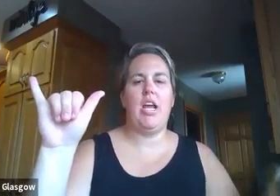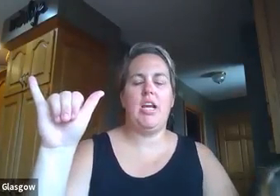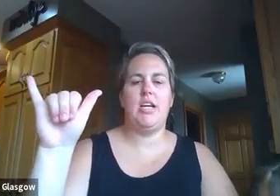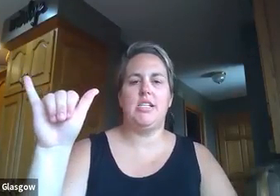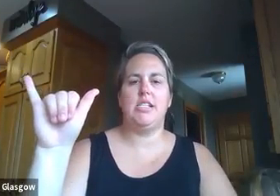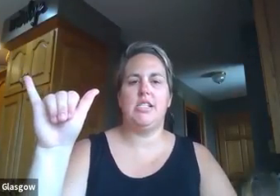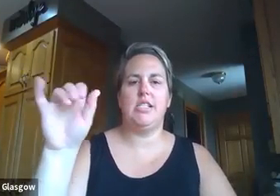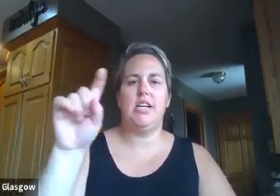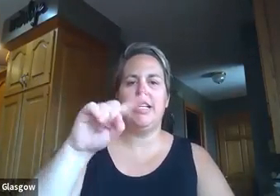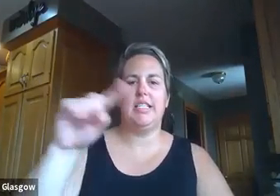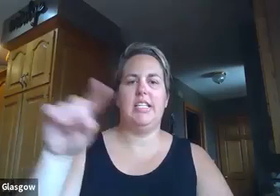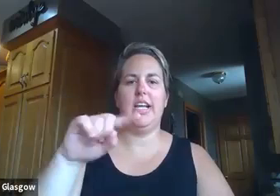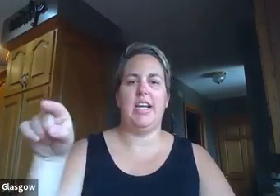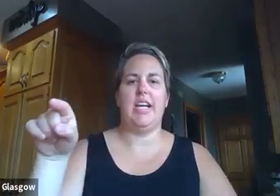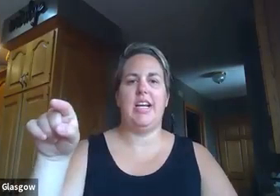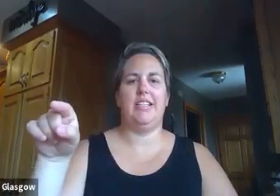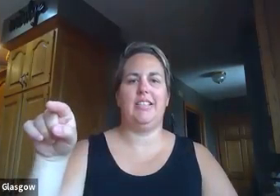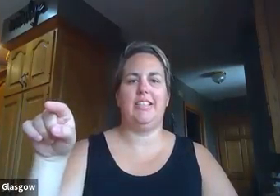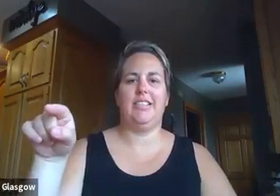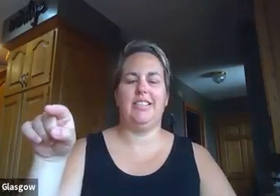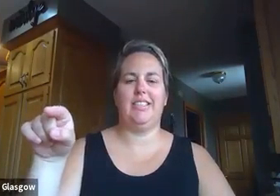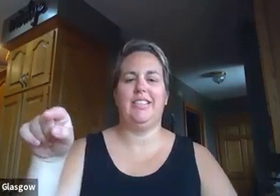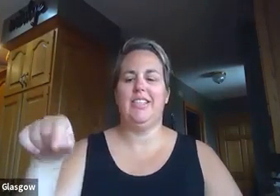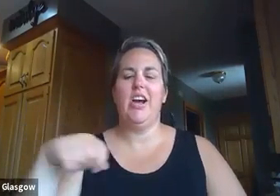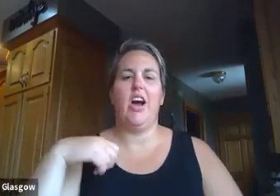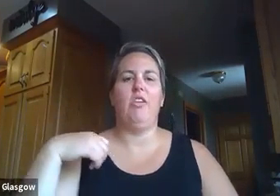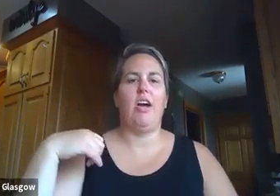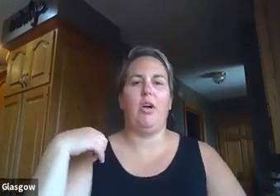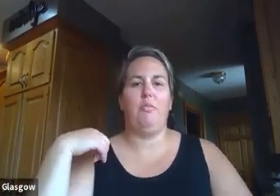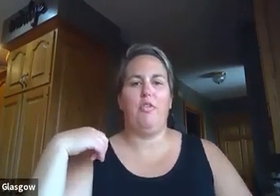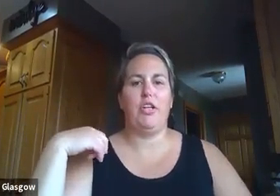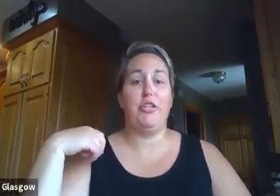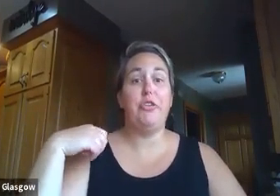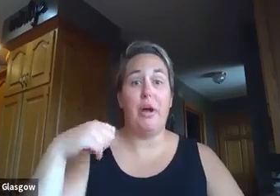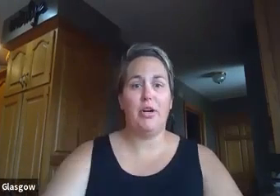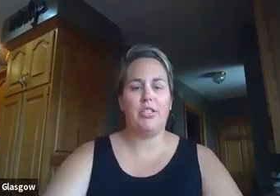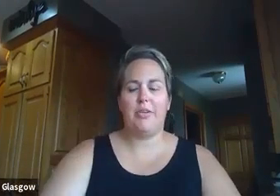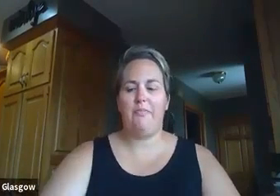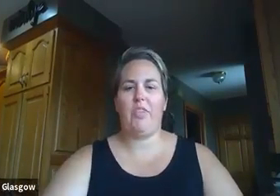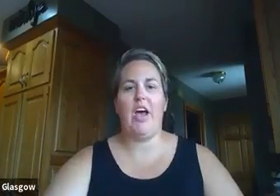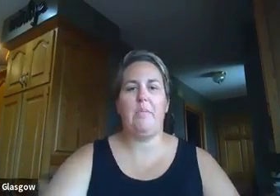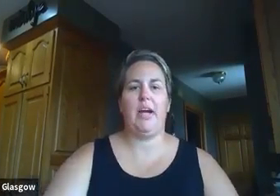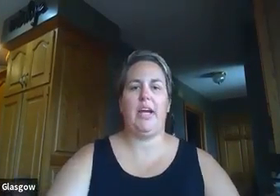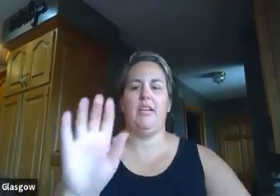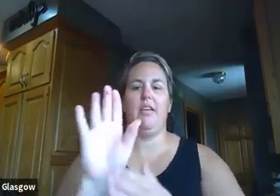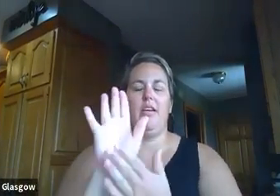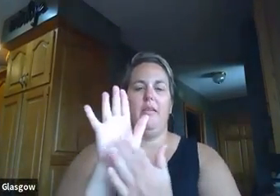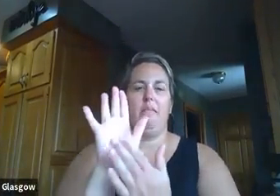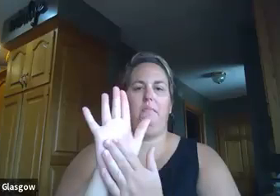Y, Z. All right, we're going to move on to numbers. Again,